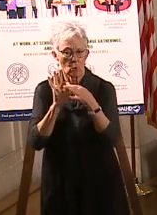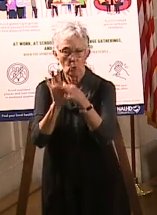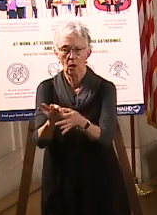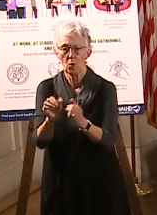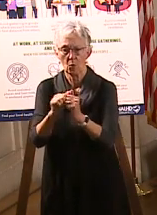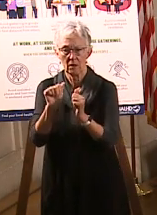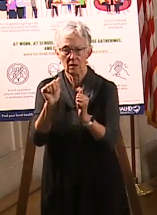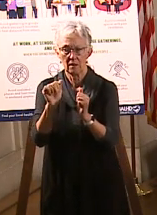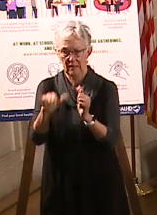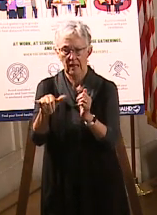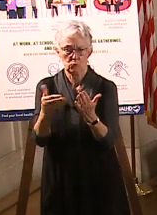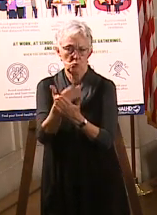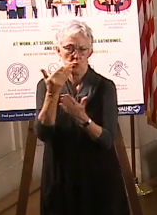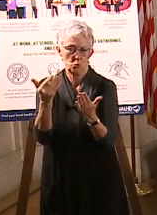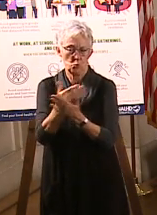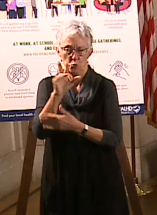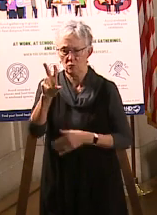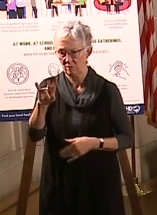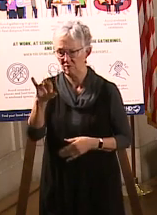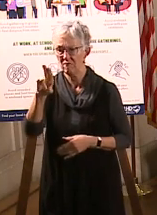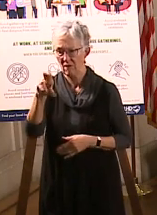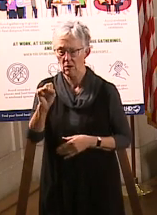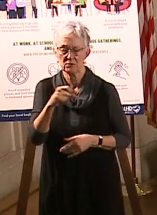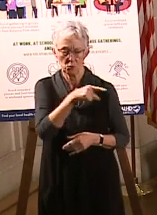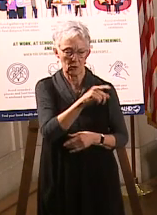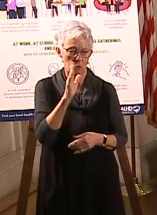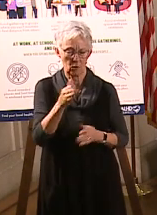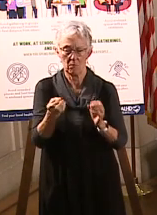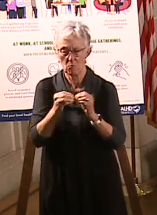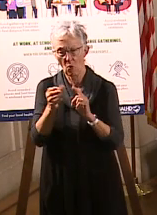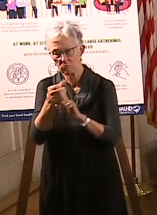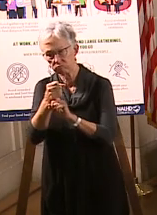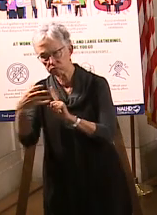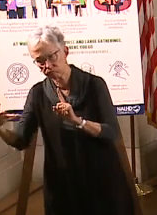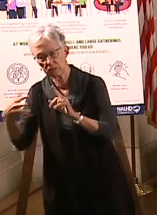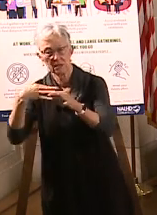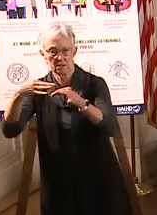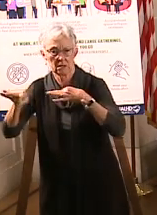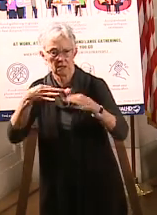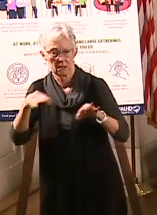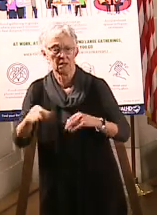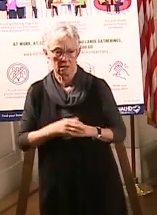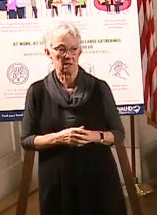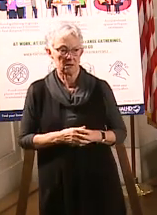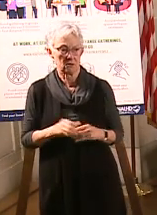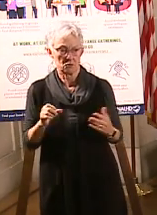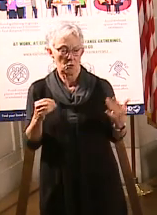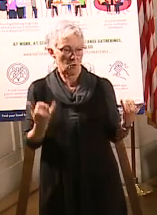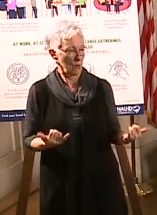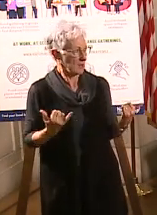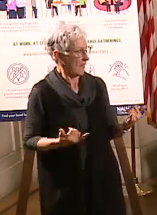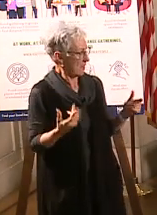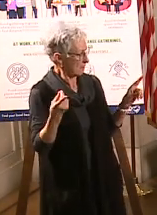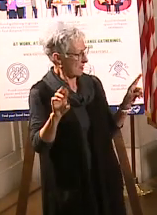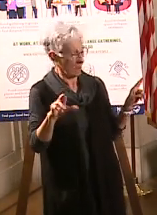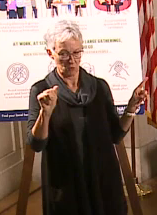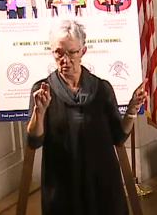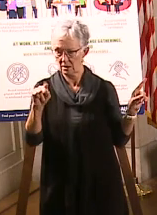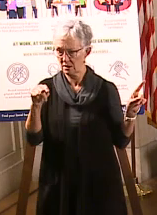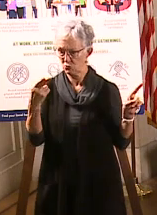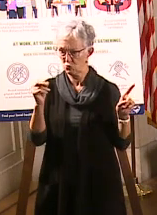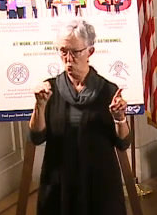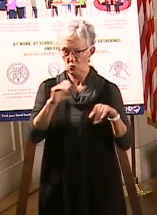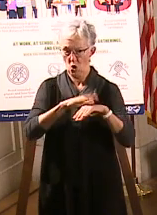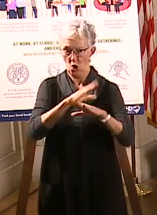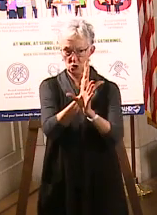to go into a little bit more detail about that B117 virus. So with that, Ryan, can you bring Dr. Anthone on? Hello,